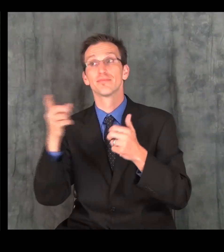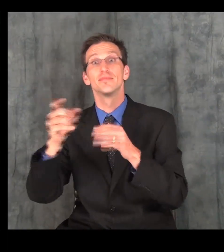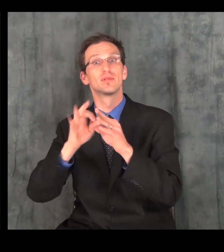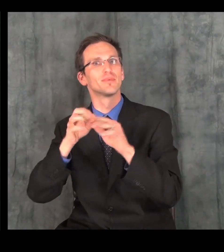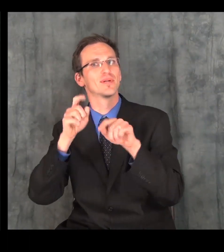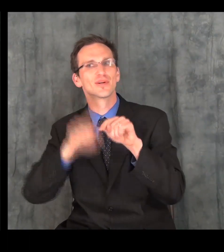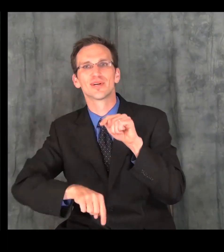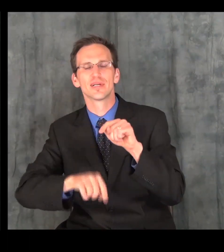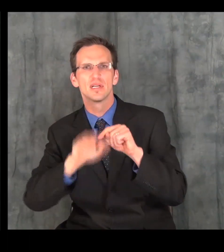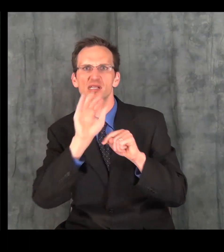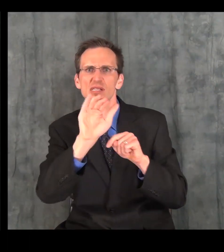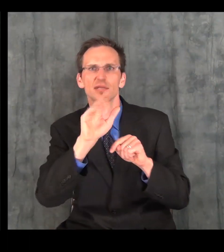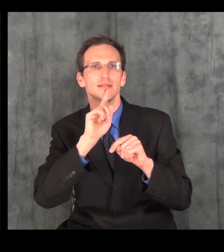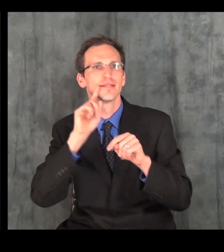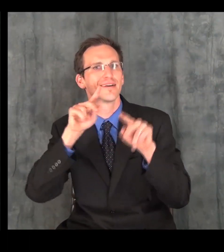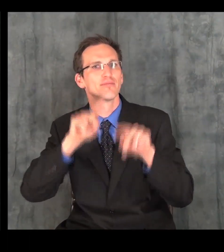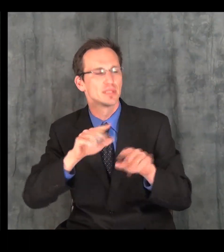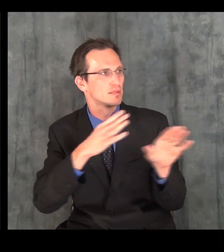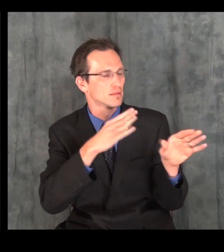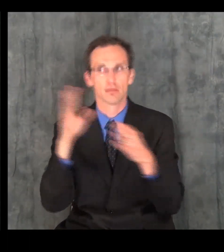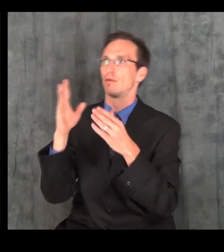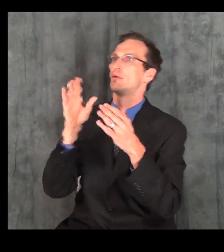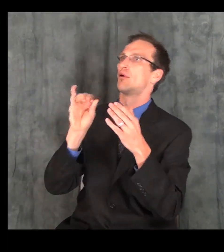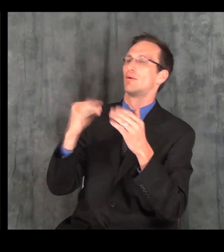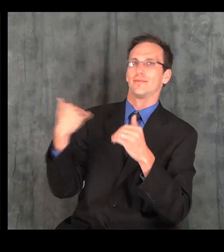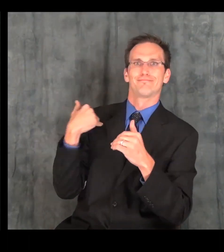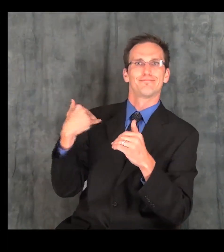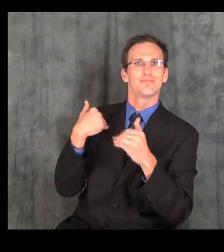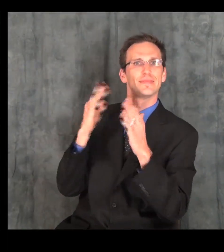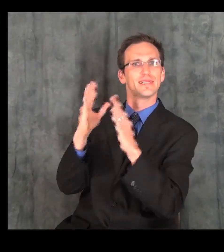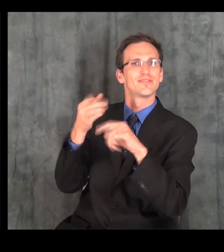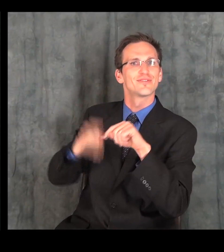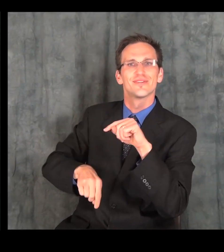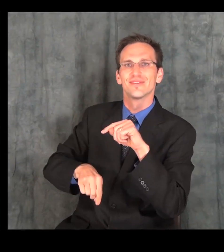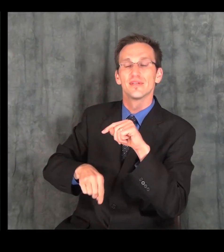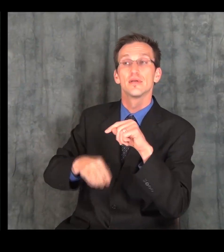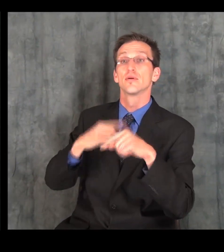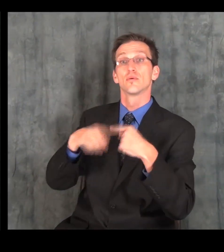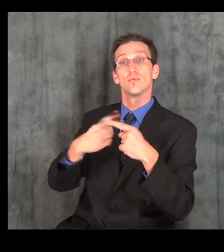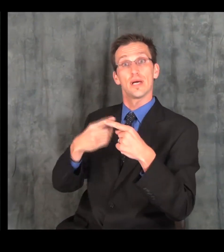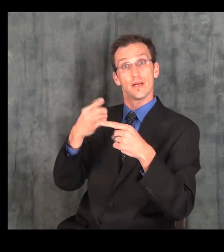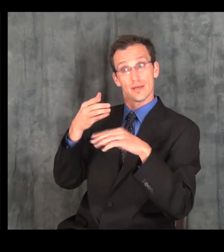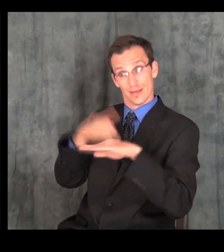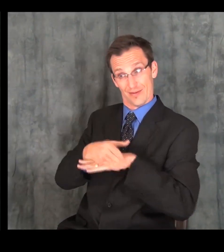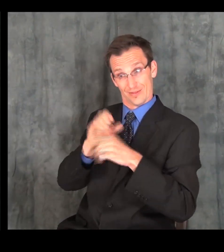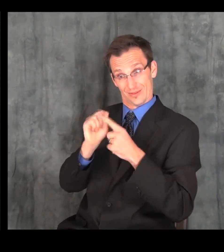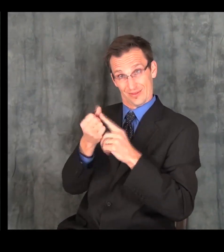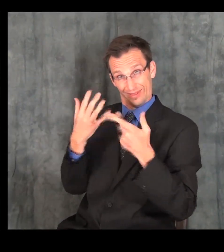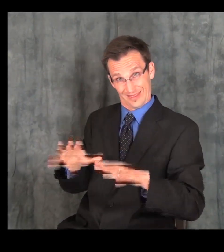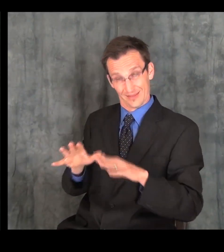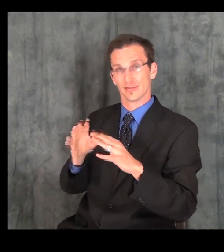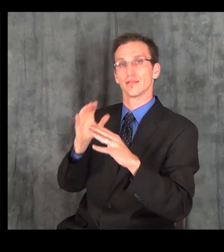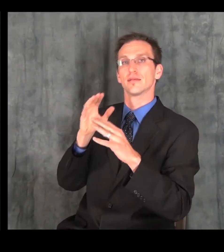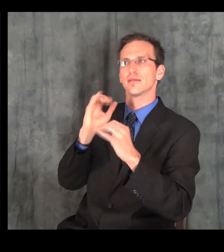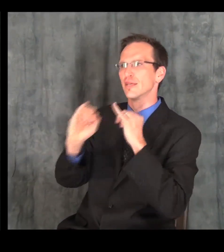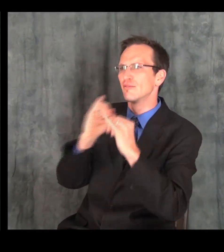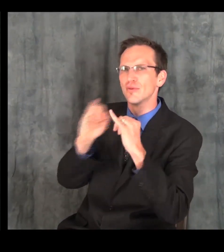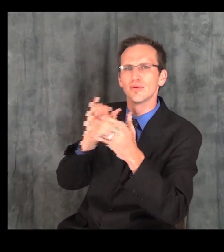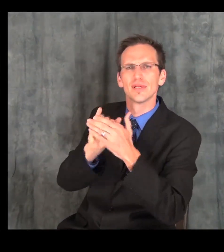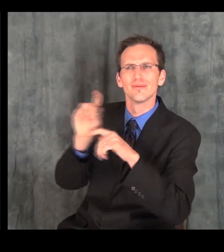And in hindsight, through the interview, we talked about how she could have actually vocalised that and